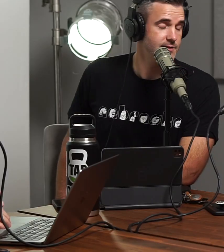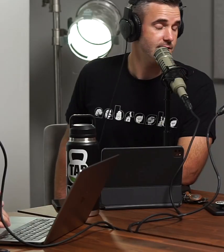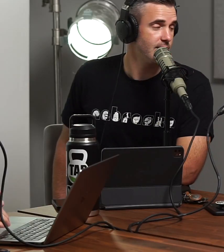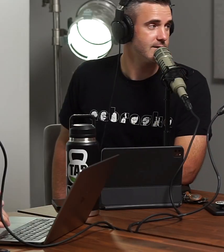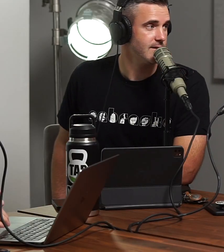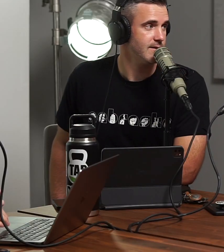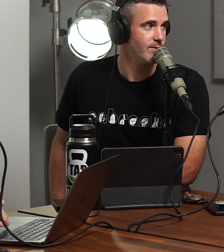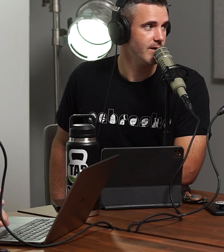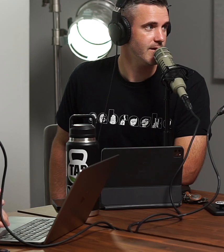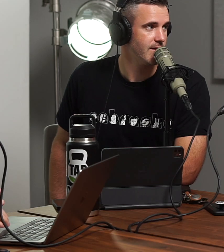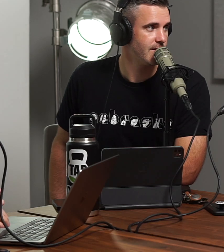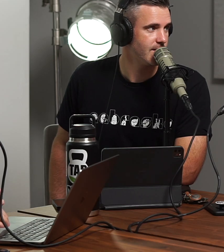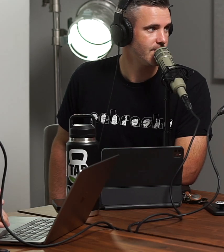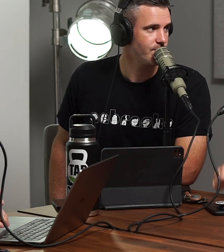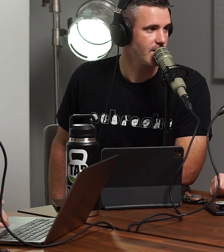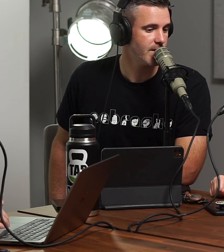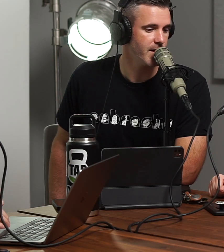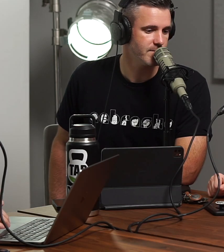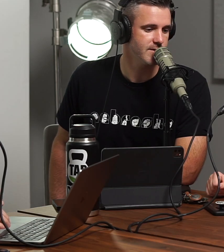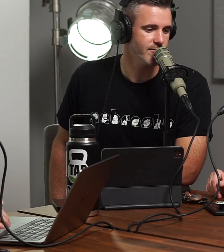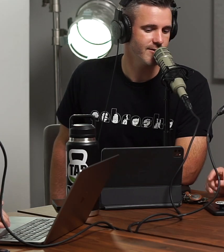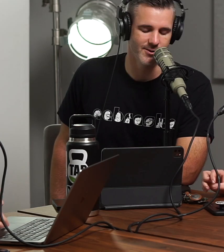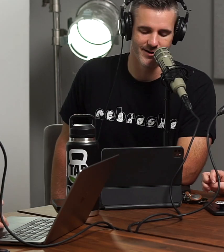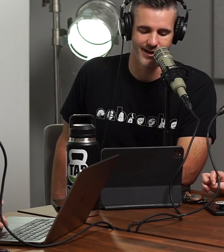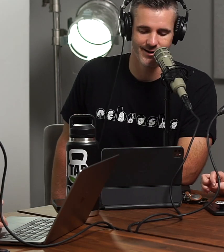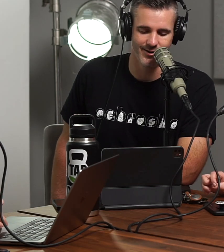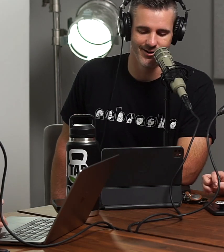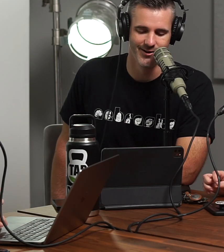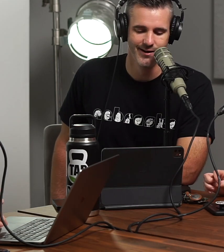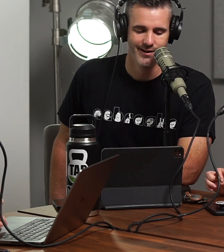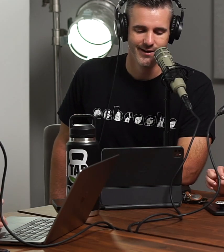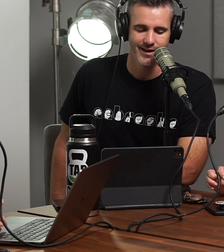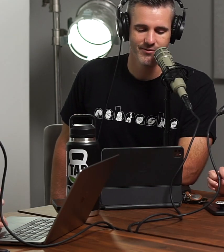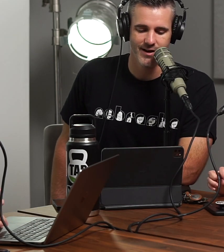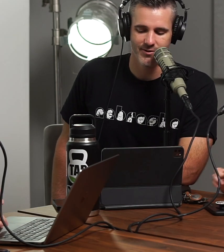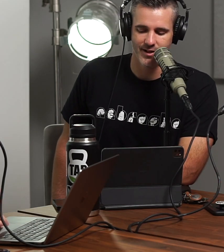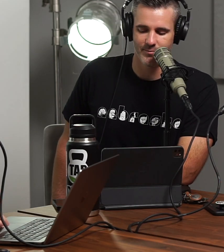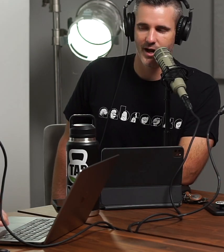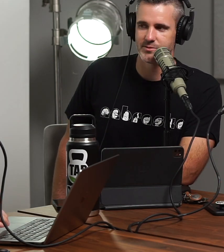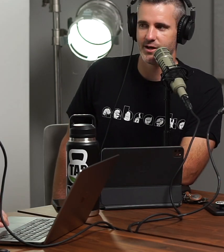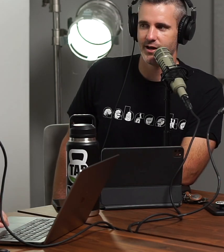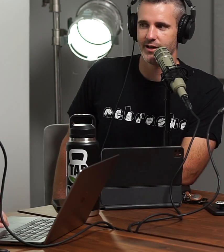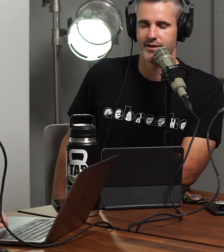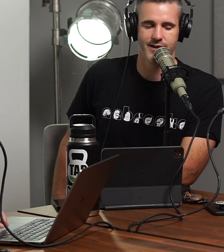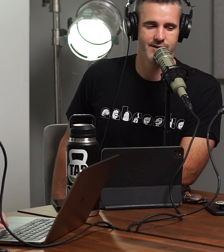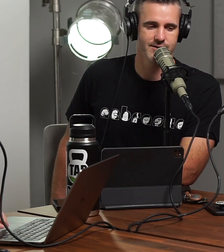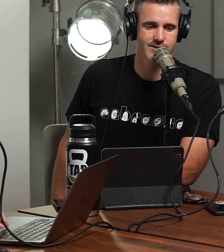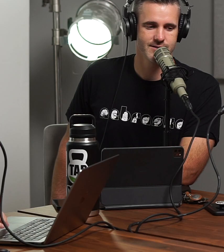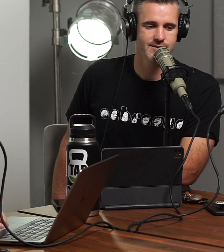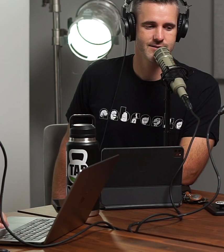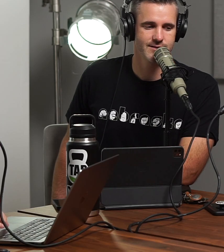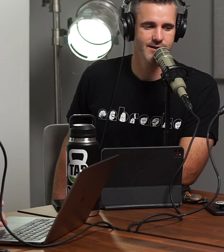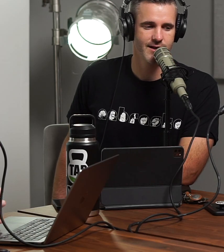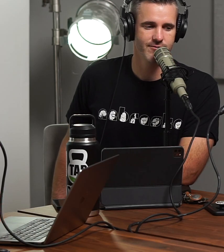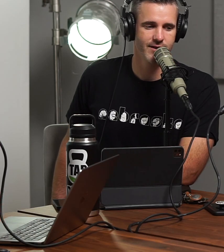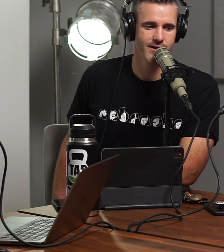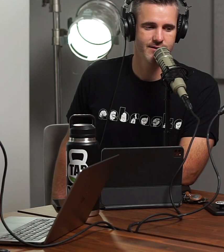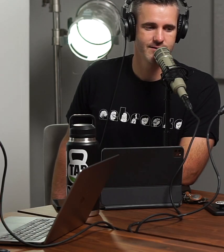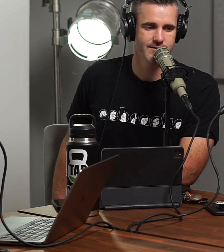listen to this weekly oh do they and make them suffer no not at all if it ever like pops on they're just not a fan yeah